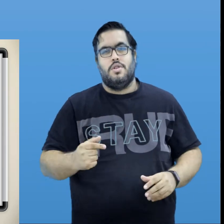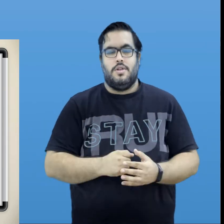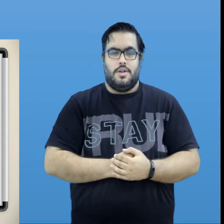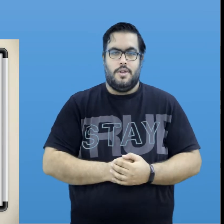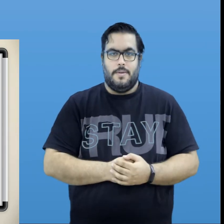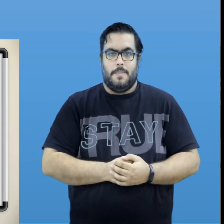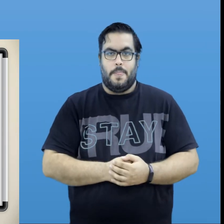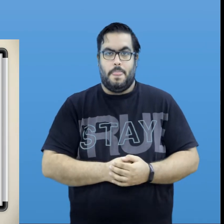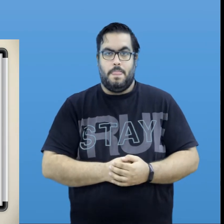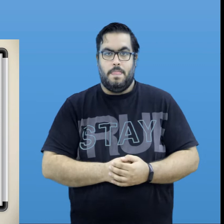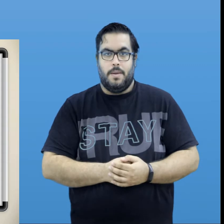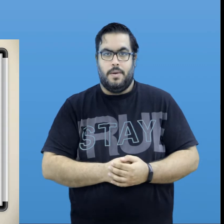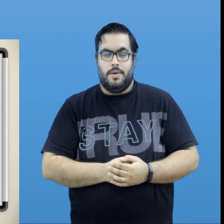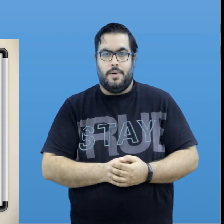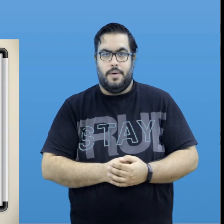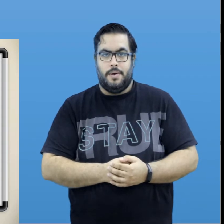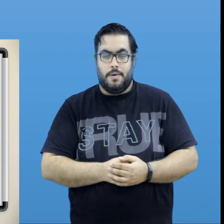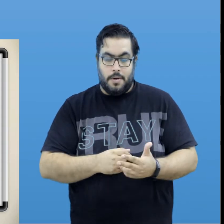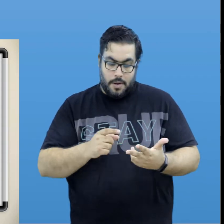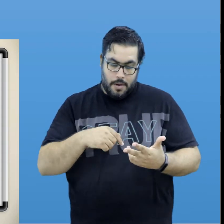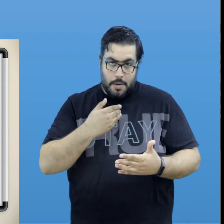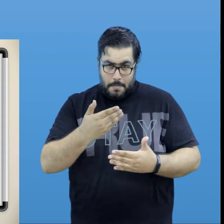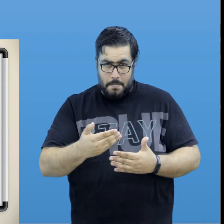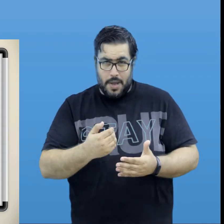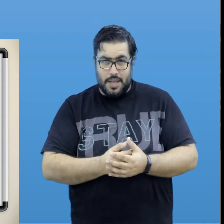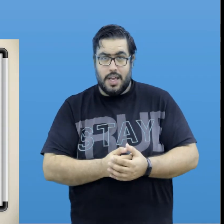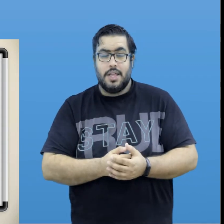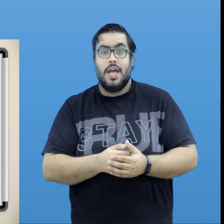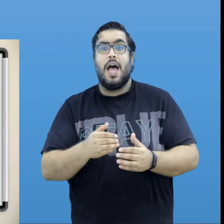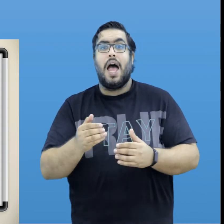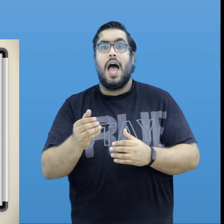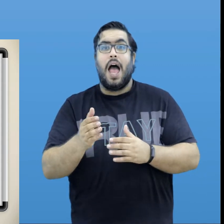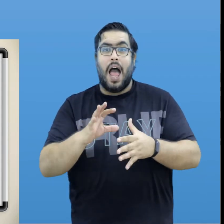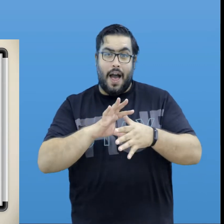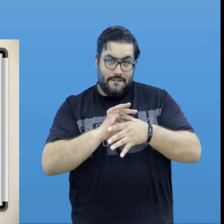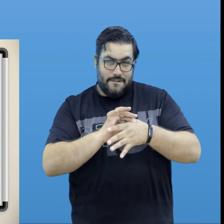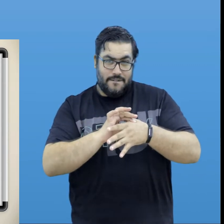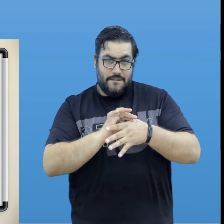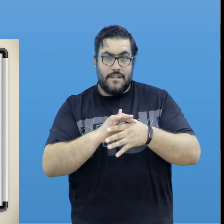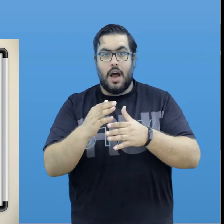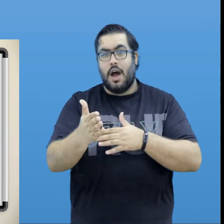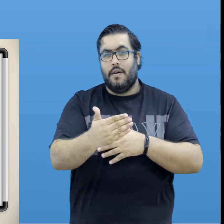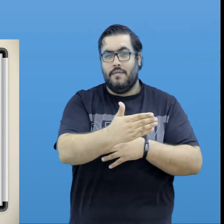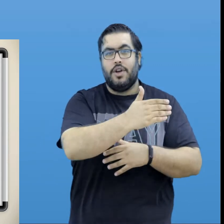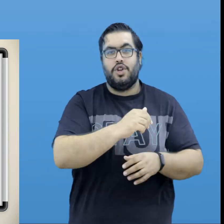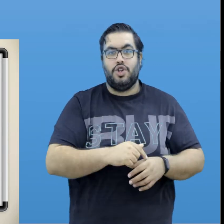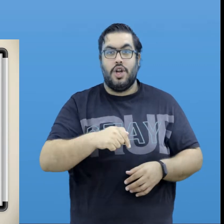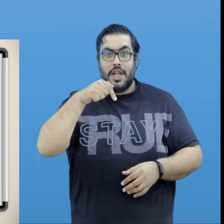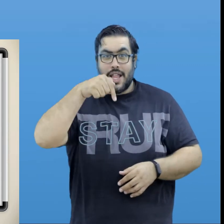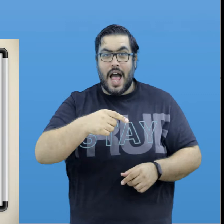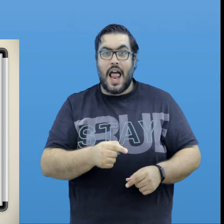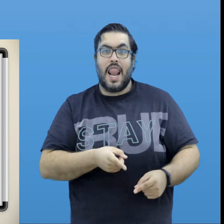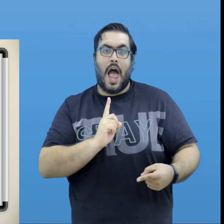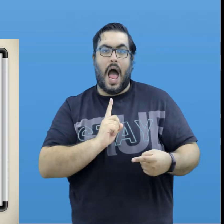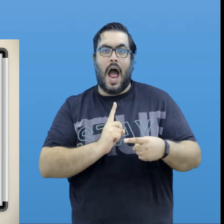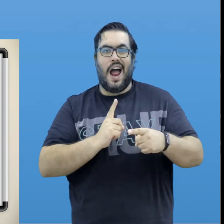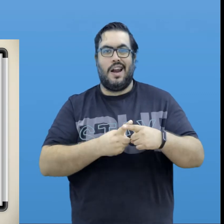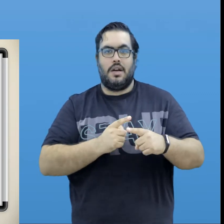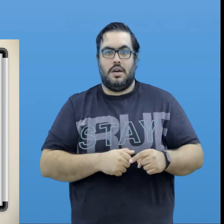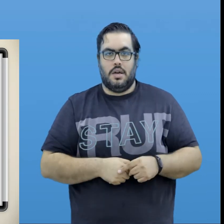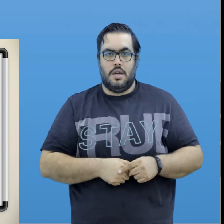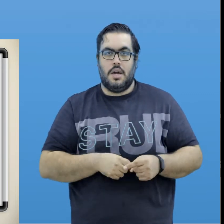Let's look at the paraphrase sentence. Vitamins promote good eyesight and improve energy